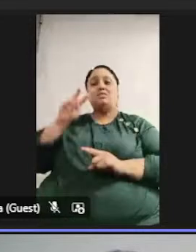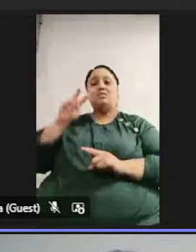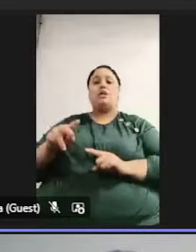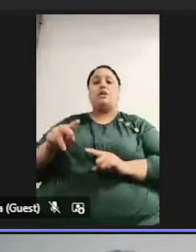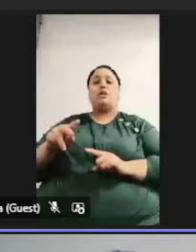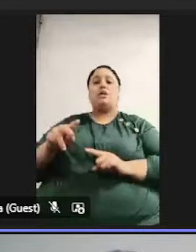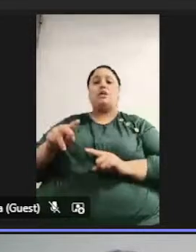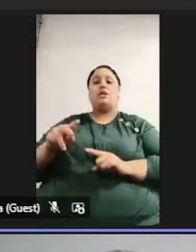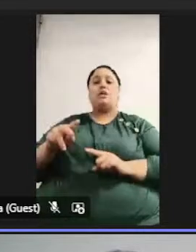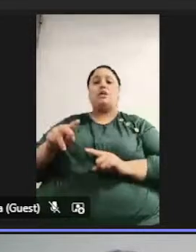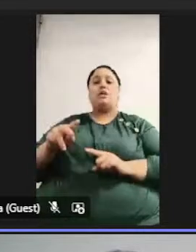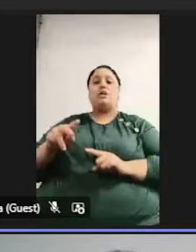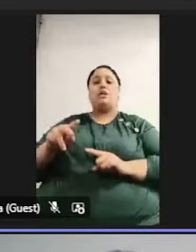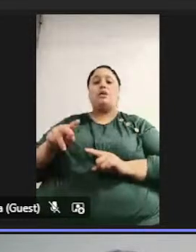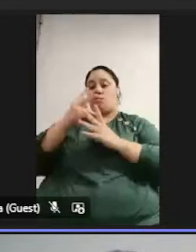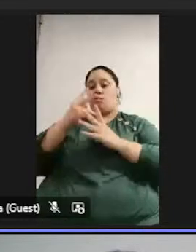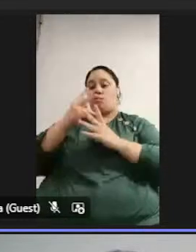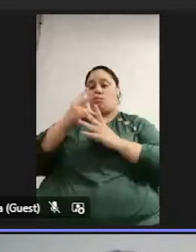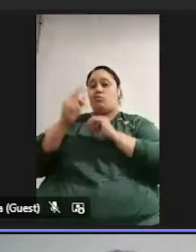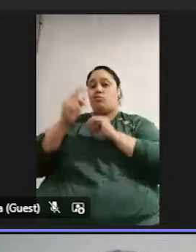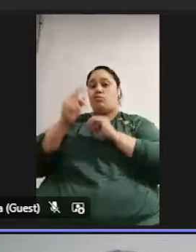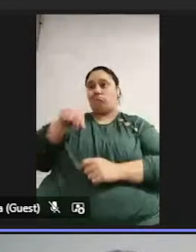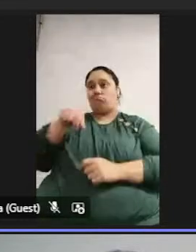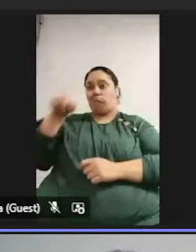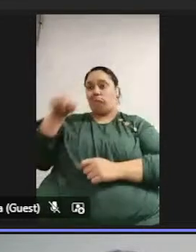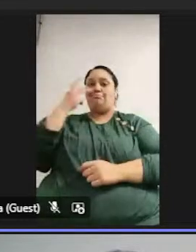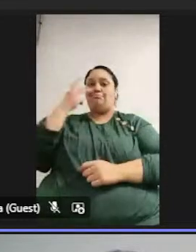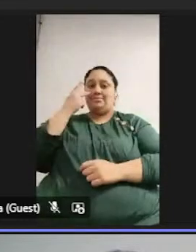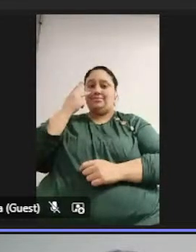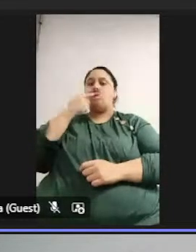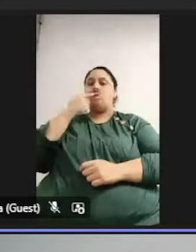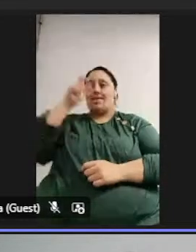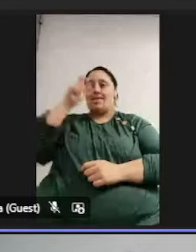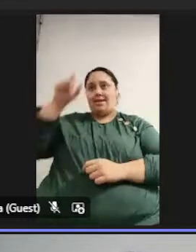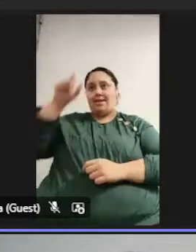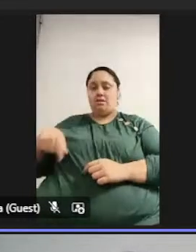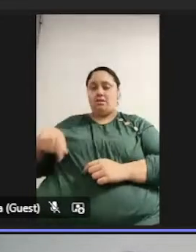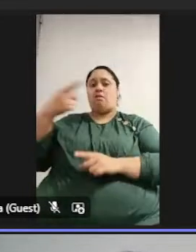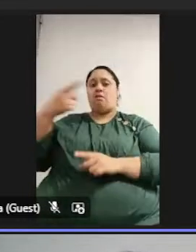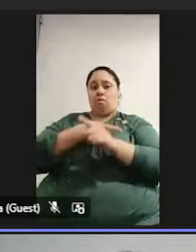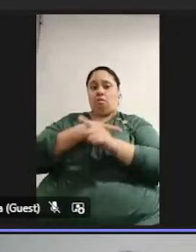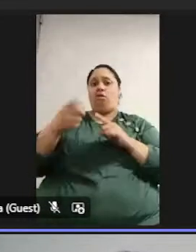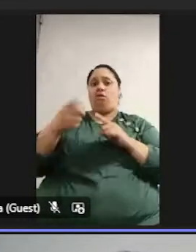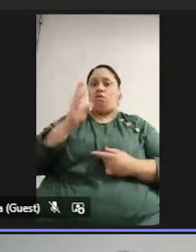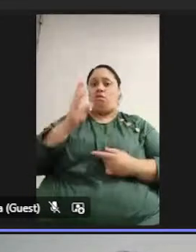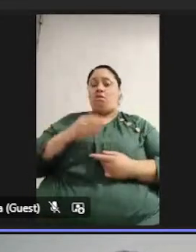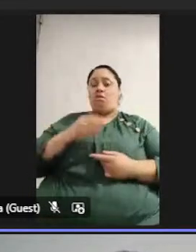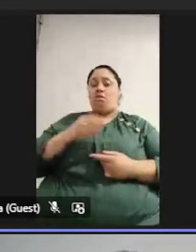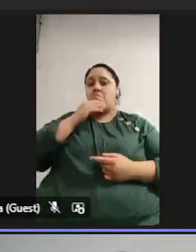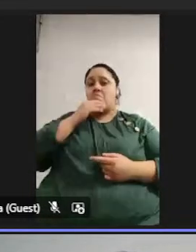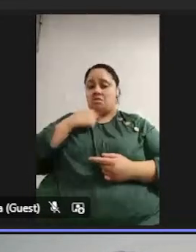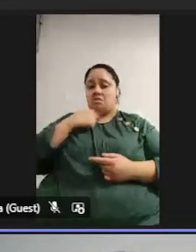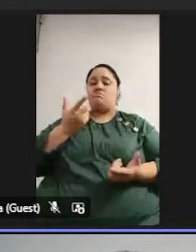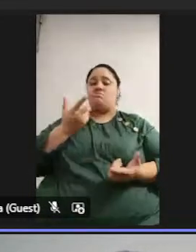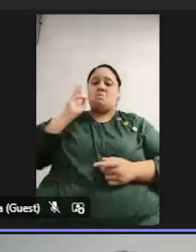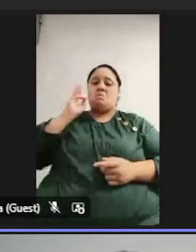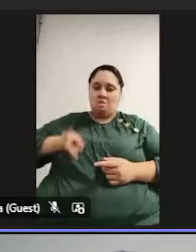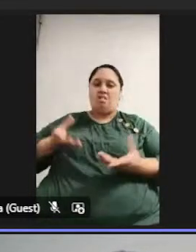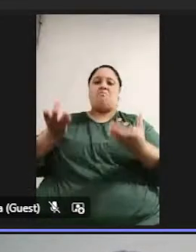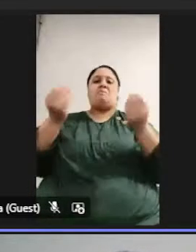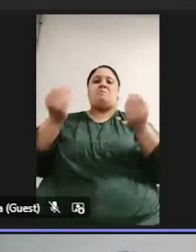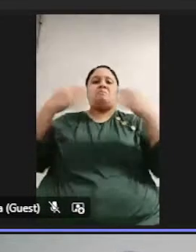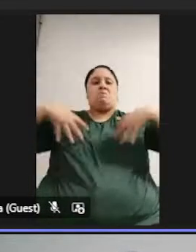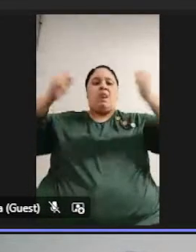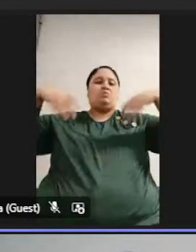both cases, we expect it to be a red week ahead, which really means that we should expect to be in load shedding, and the extent of that